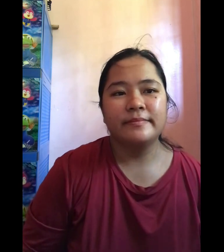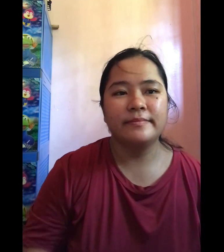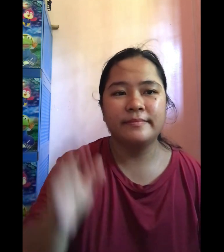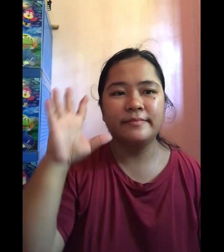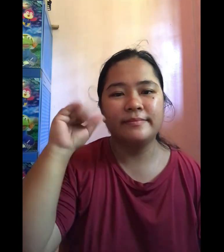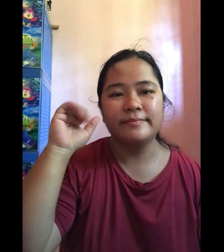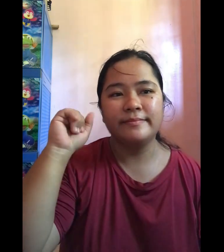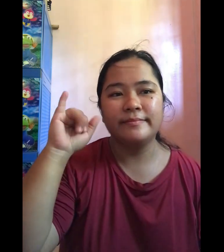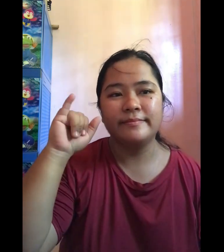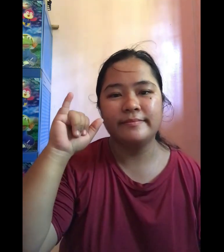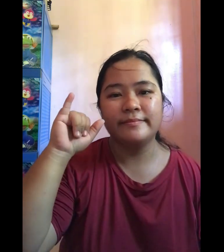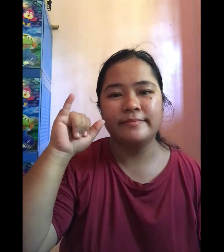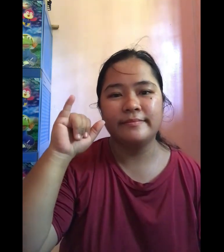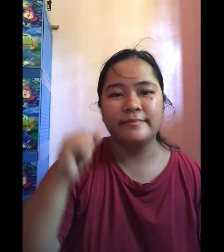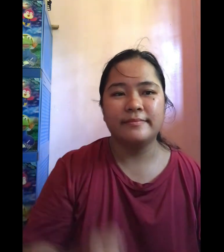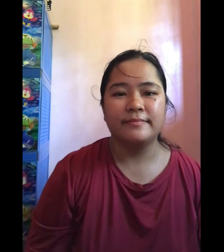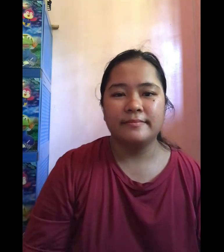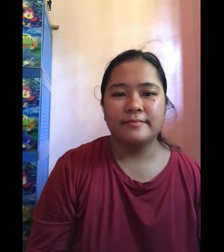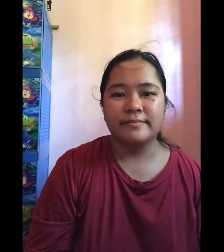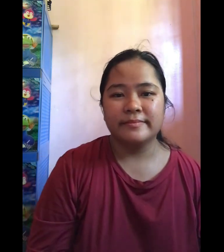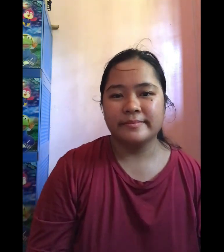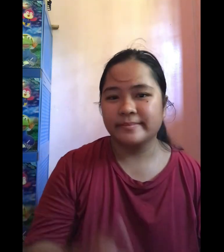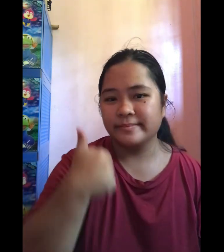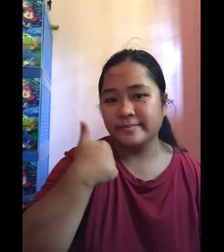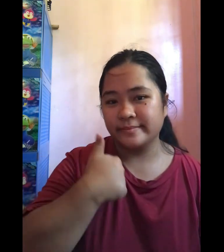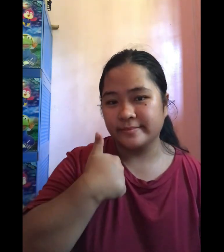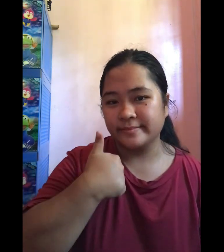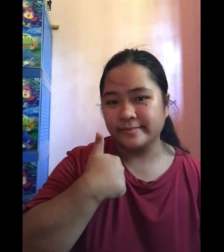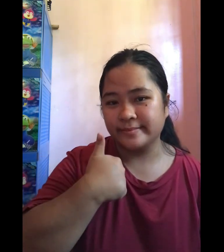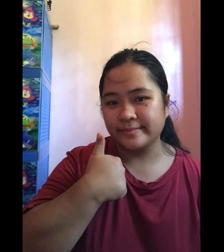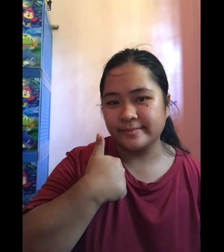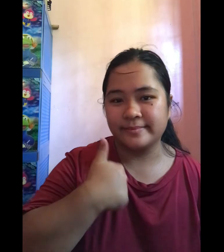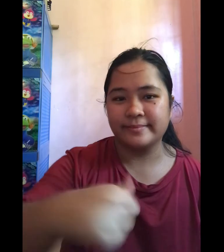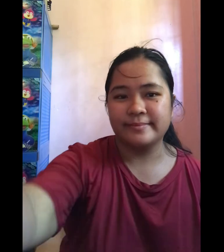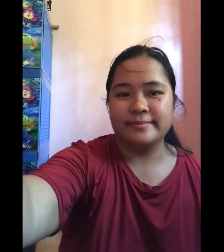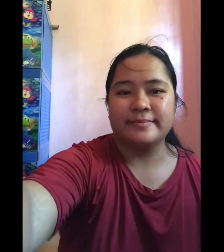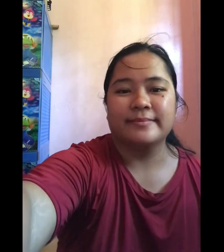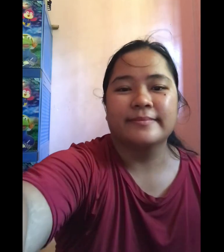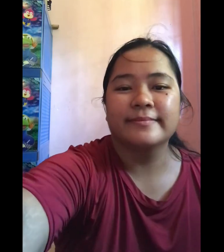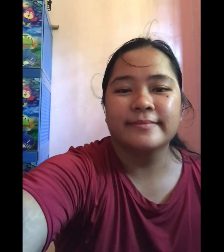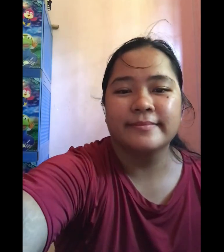goodbye. So those are just your beginning of introduction with sign language.